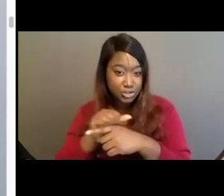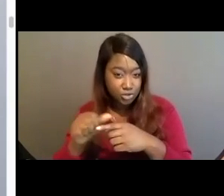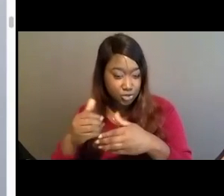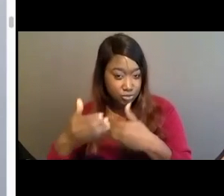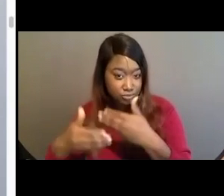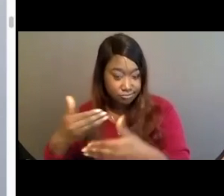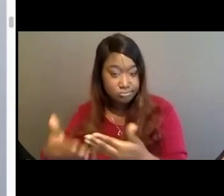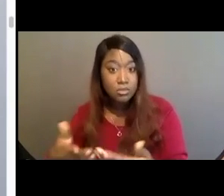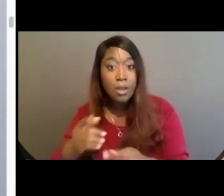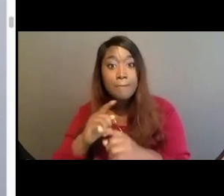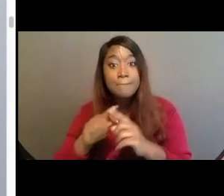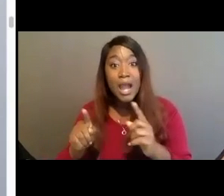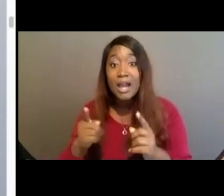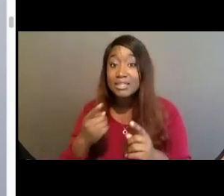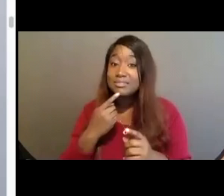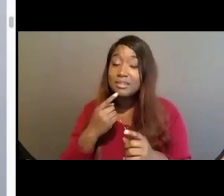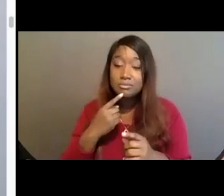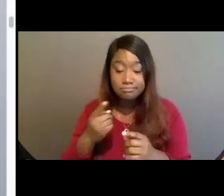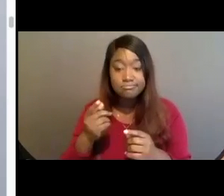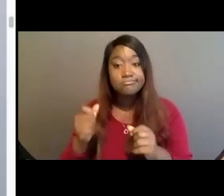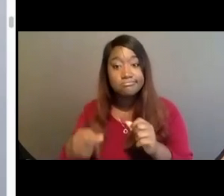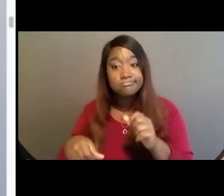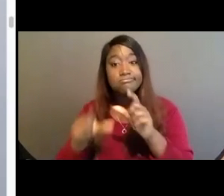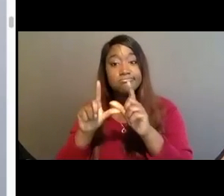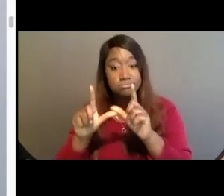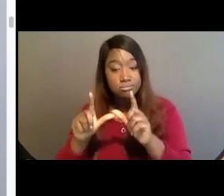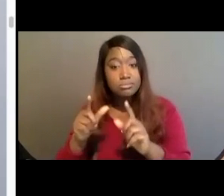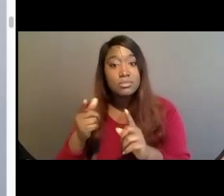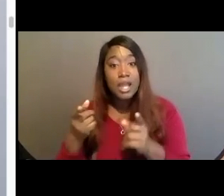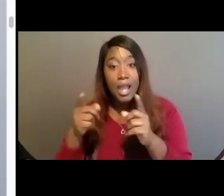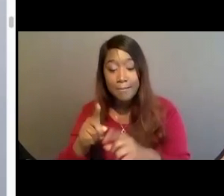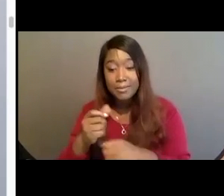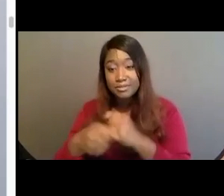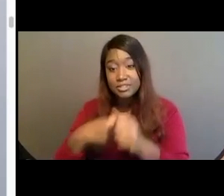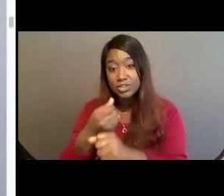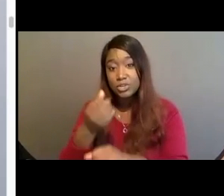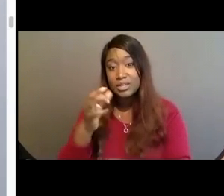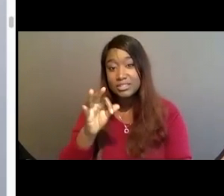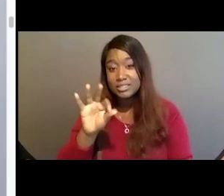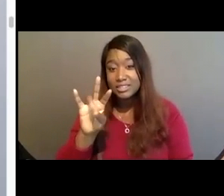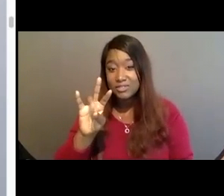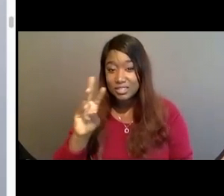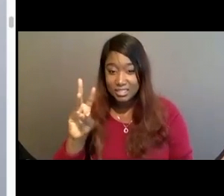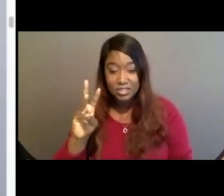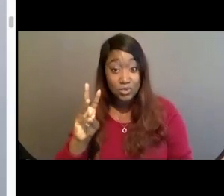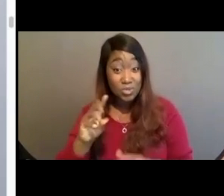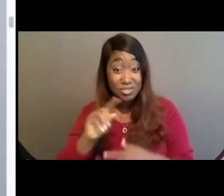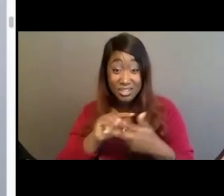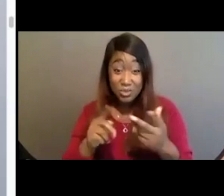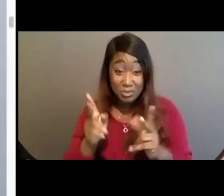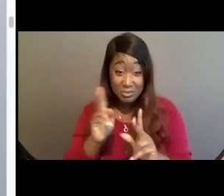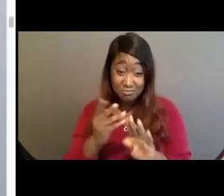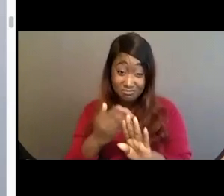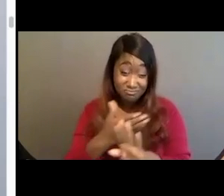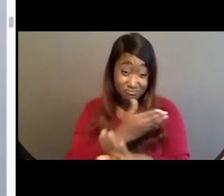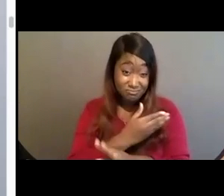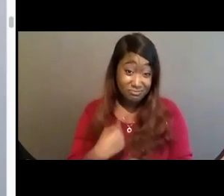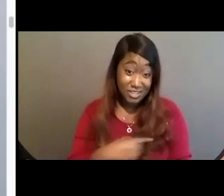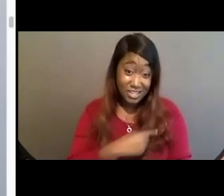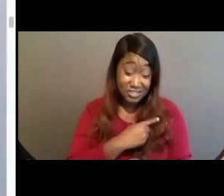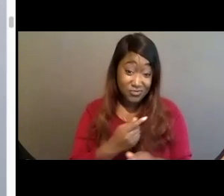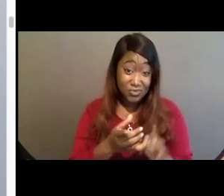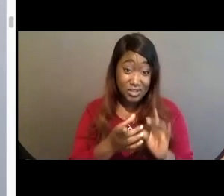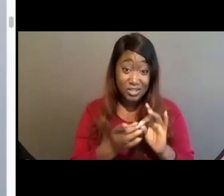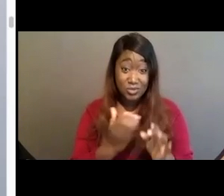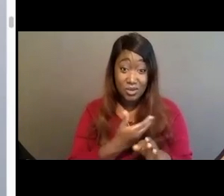licensed profession by 1976. So these are our predecessors in the profession. There are